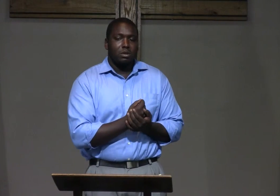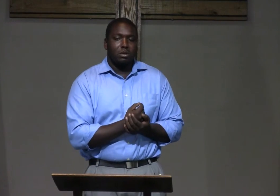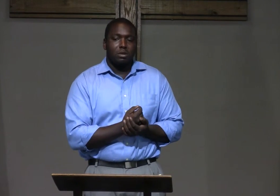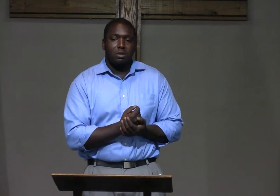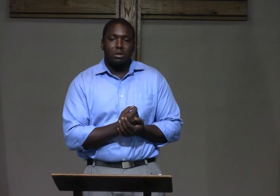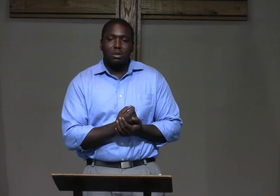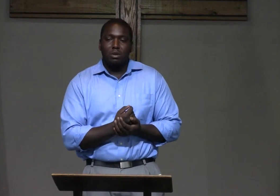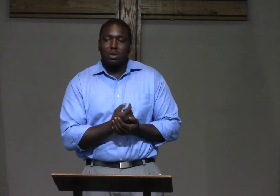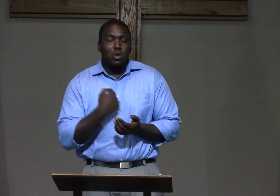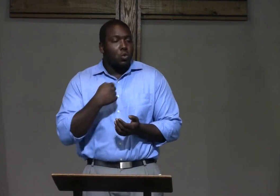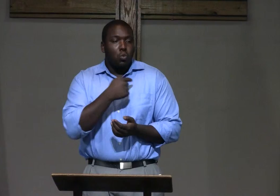share the gospel.